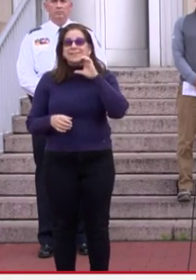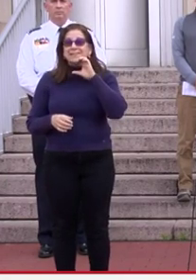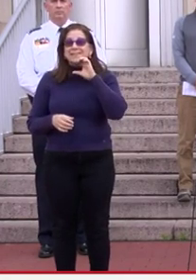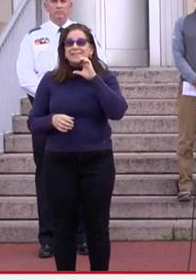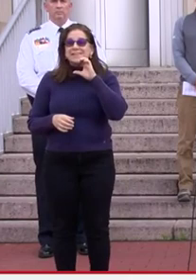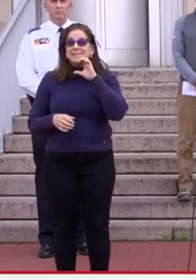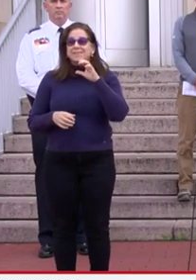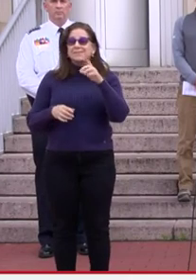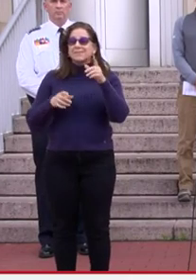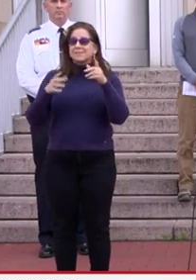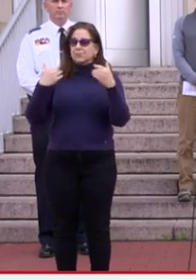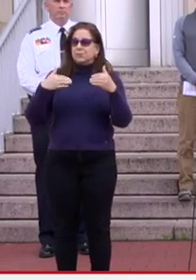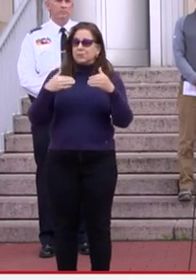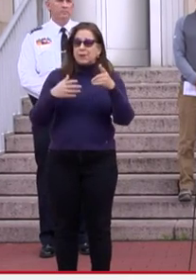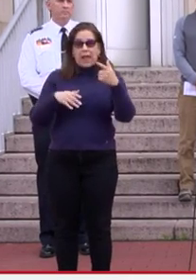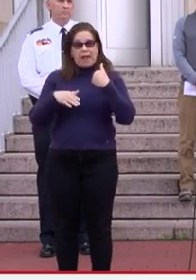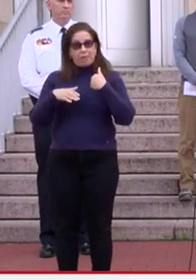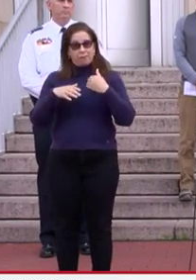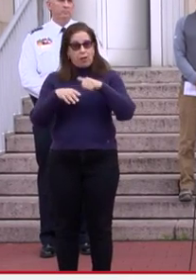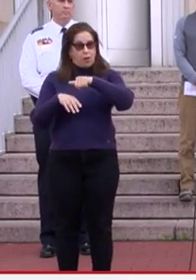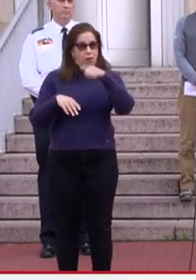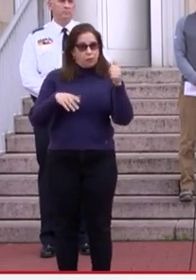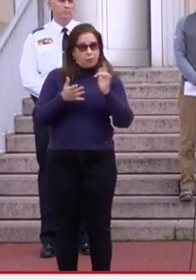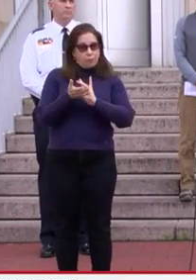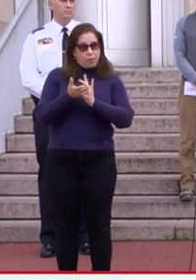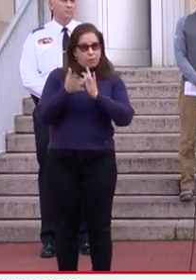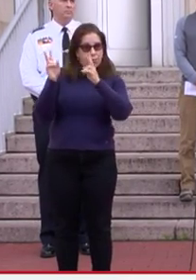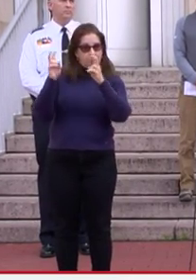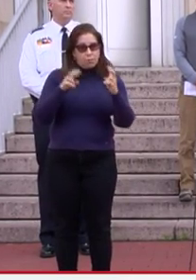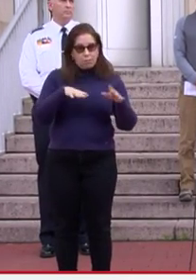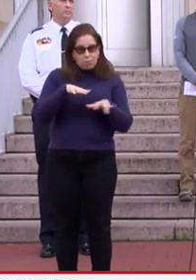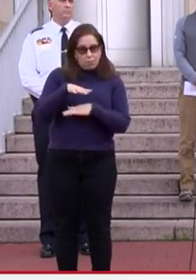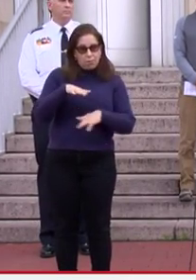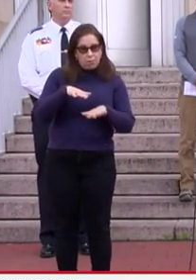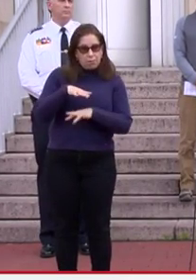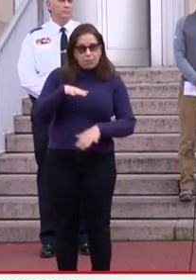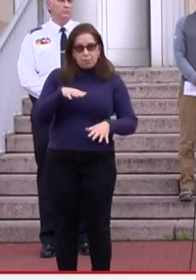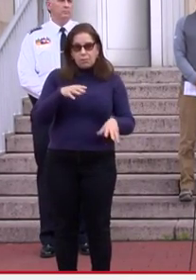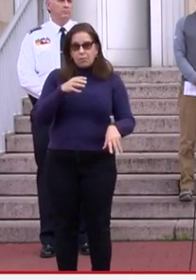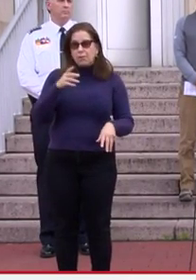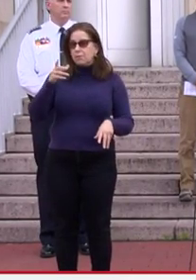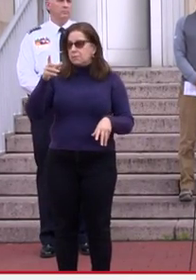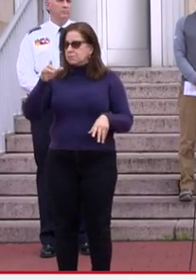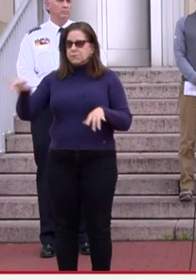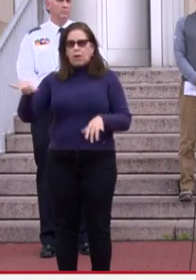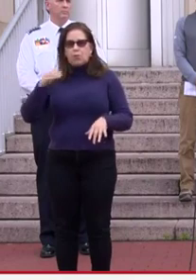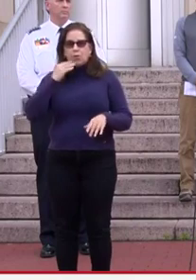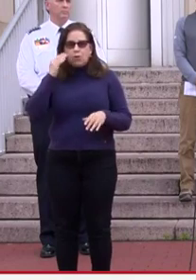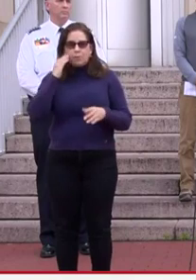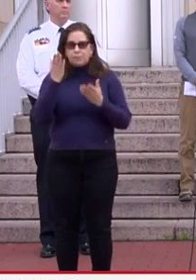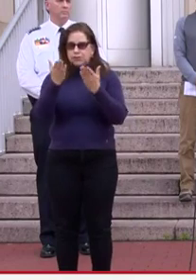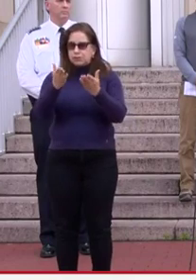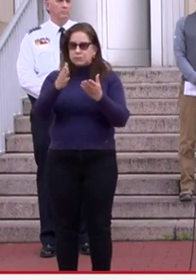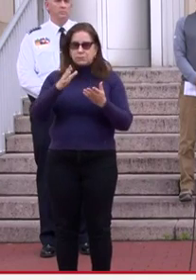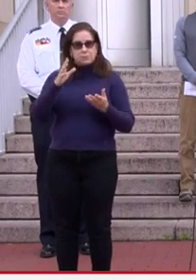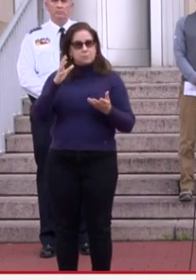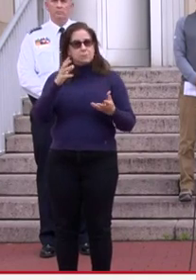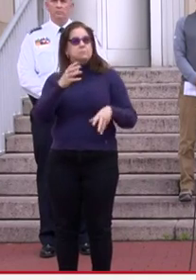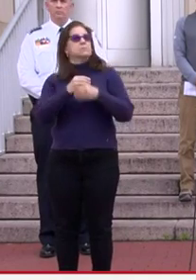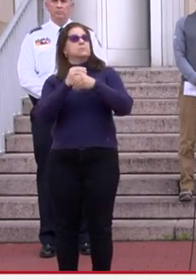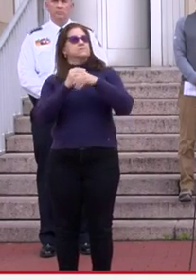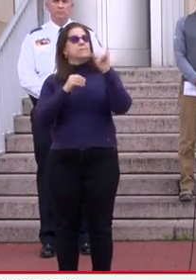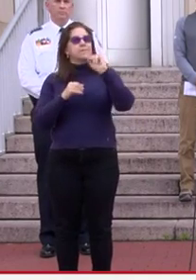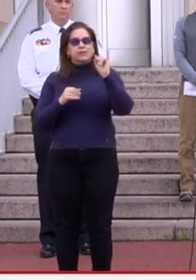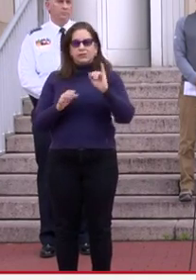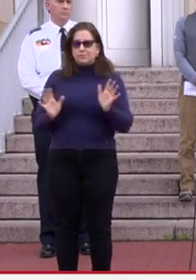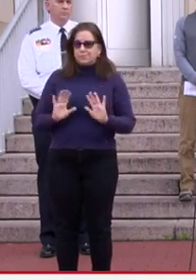ailment, and let us blunt this curve in our city. But right now I want to turn to the chief, our fire chief,